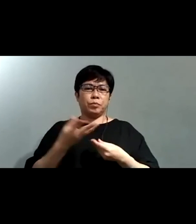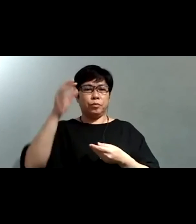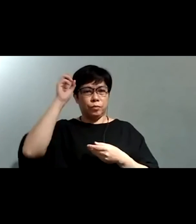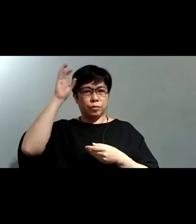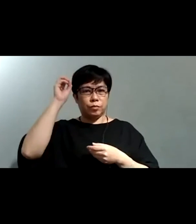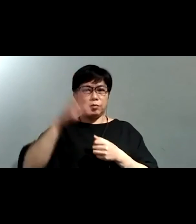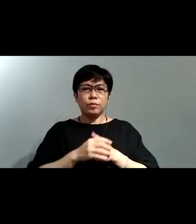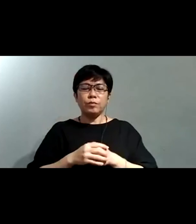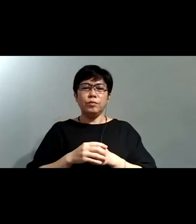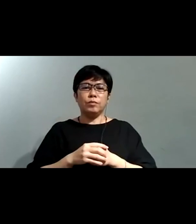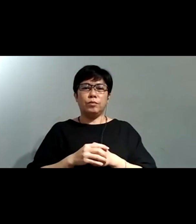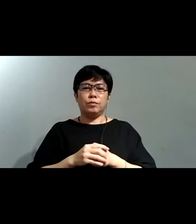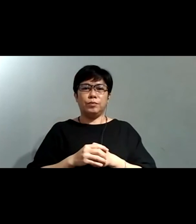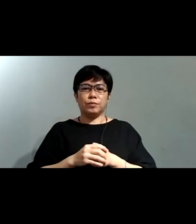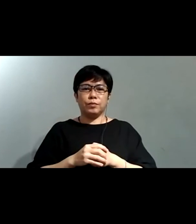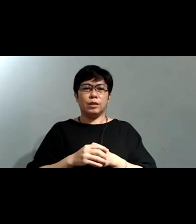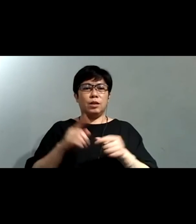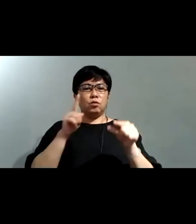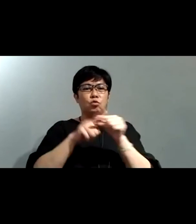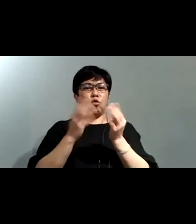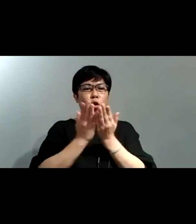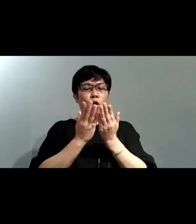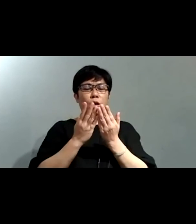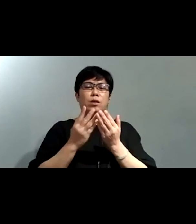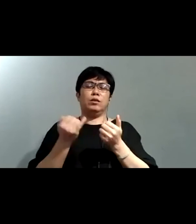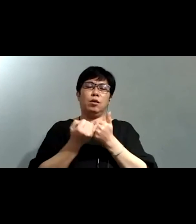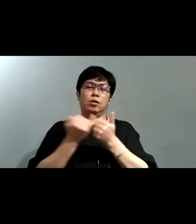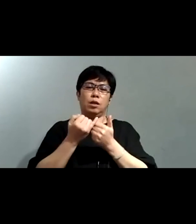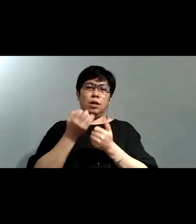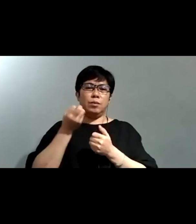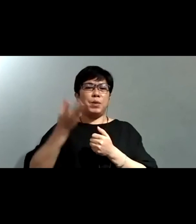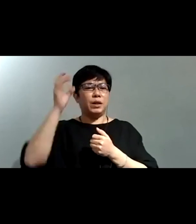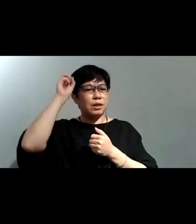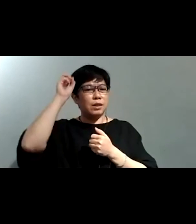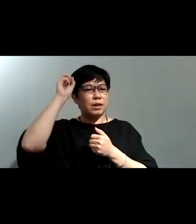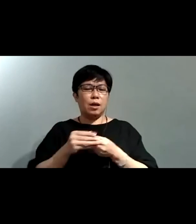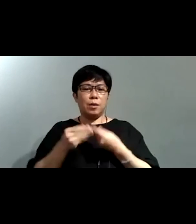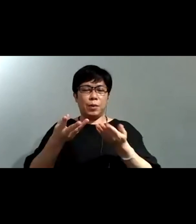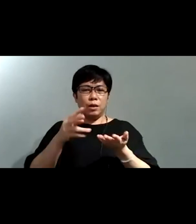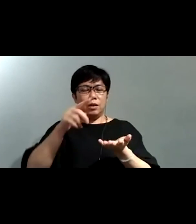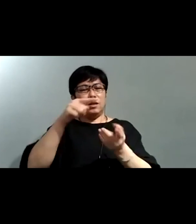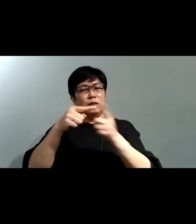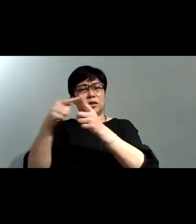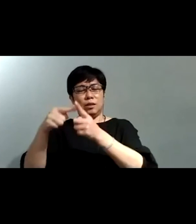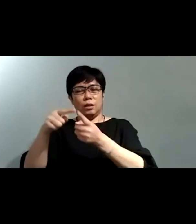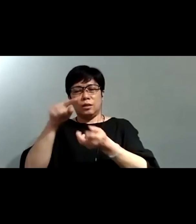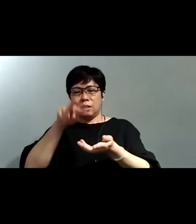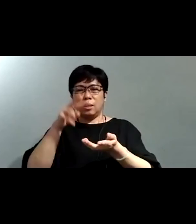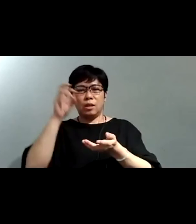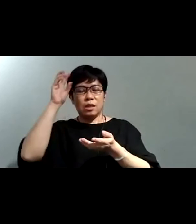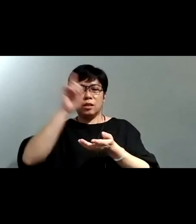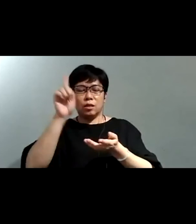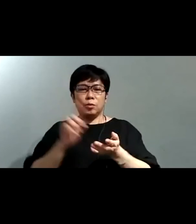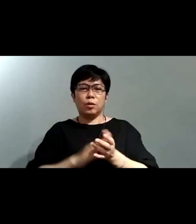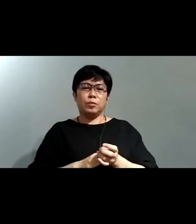the secondary student. The process is to mediate different diverse